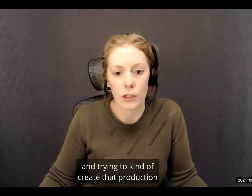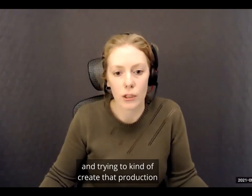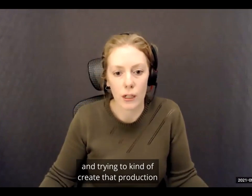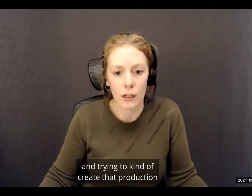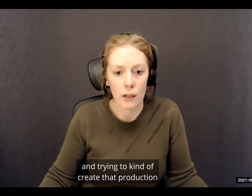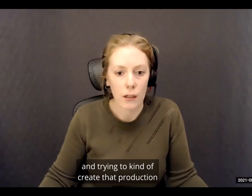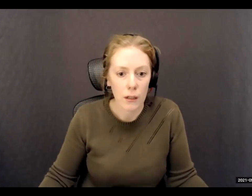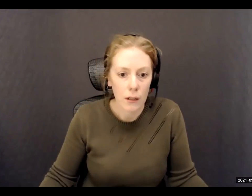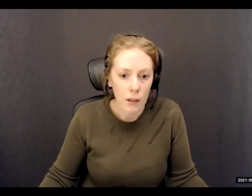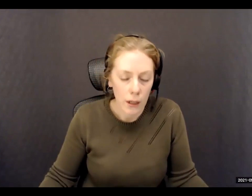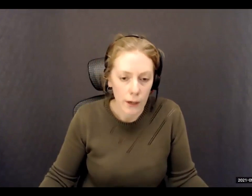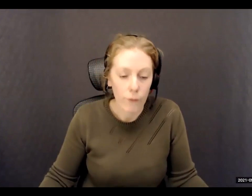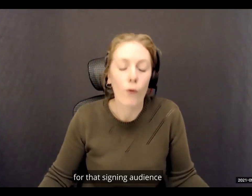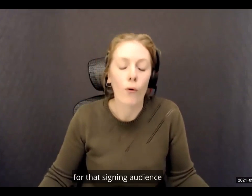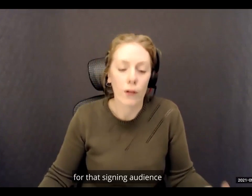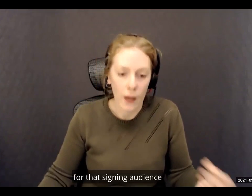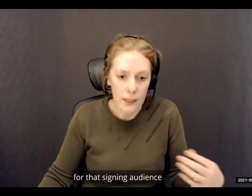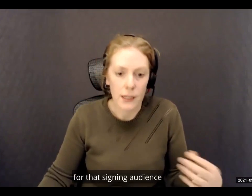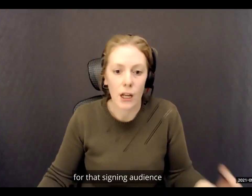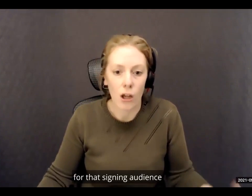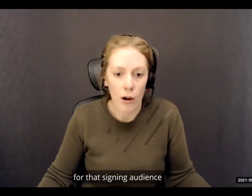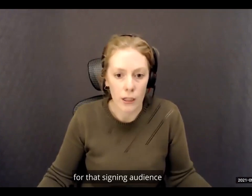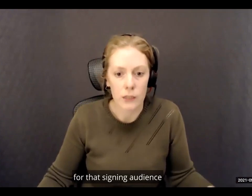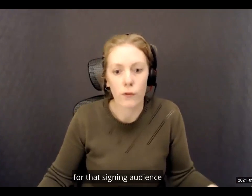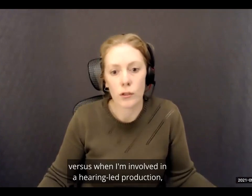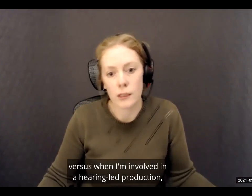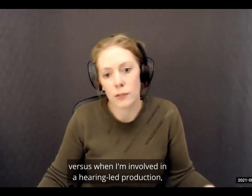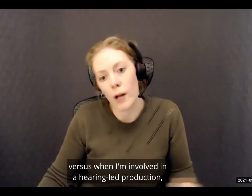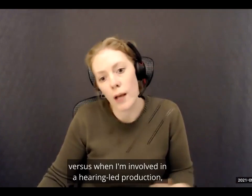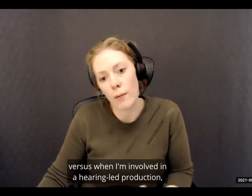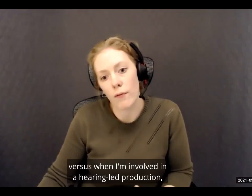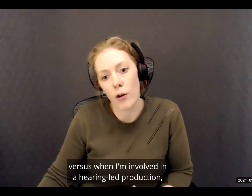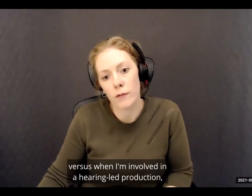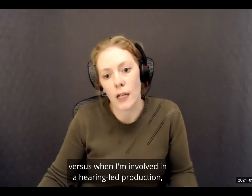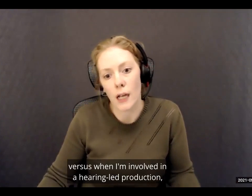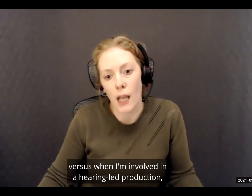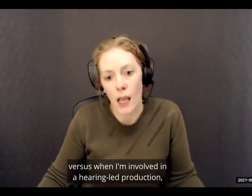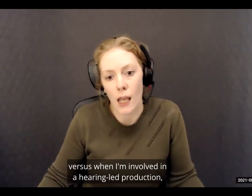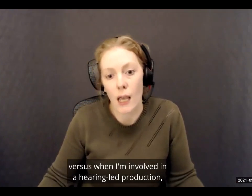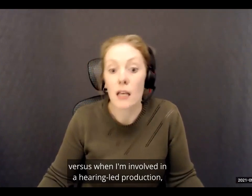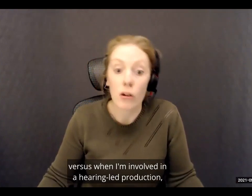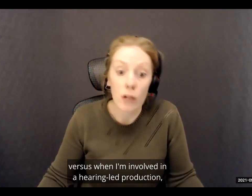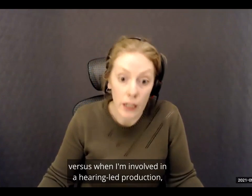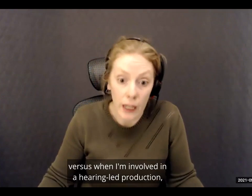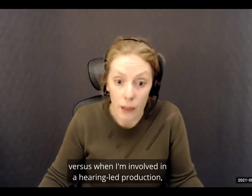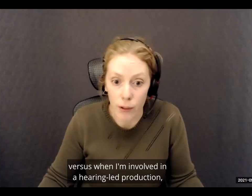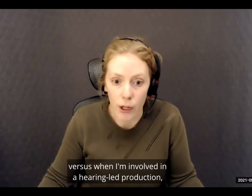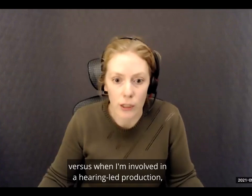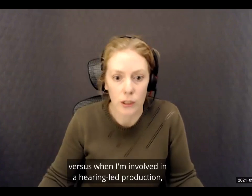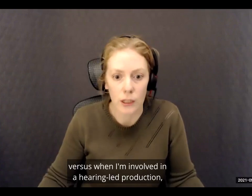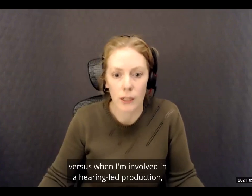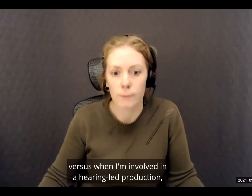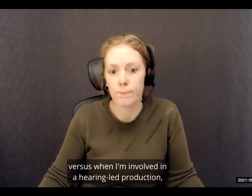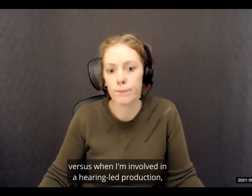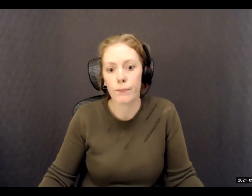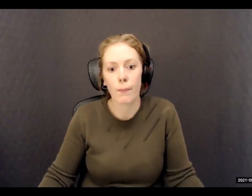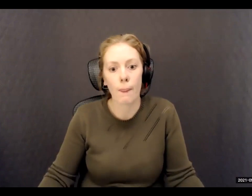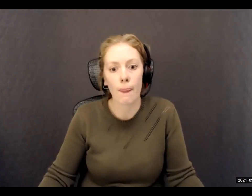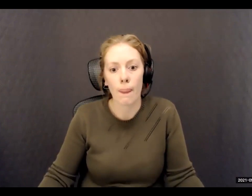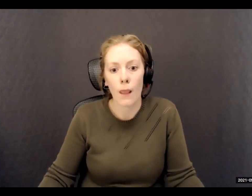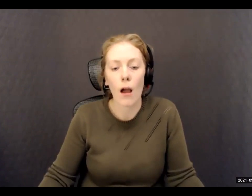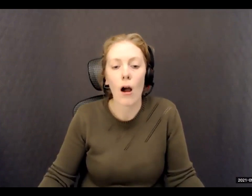that production for that signing audience, versus when I'm involved in a hearing-led production,